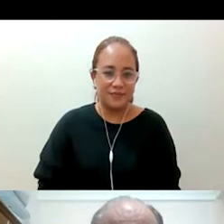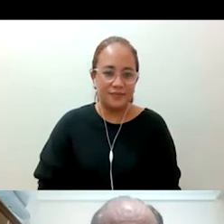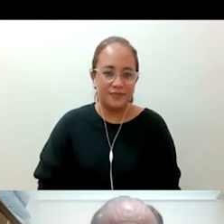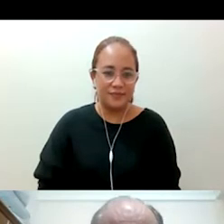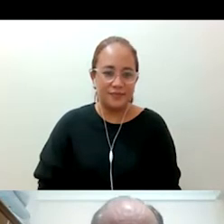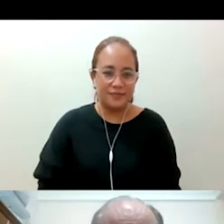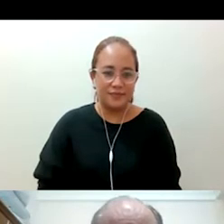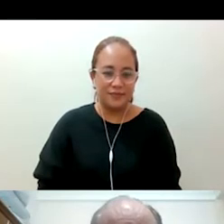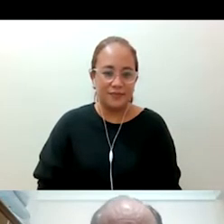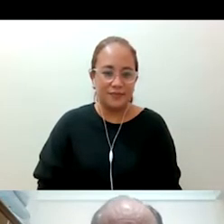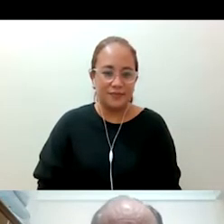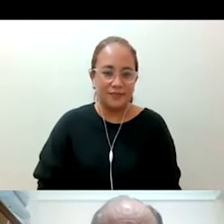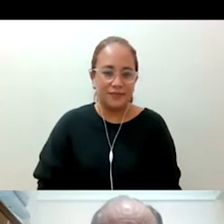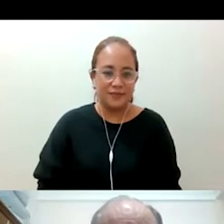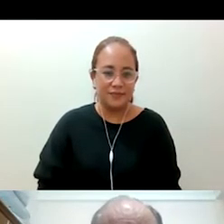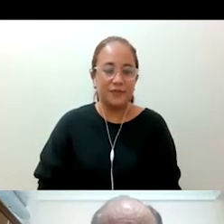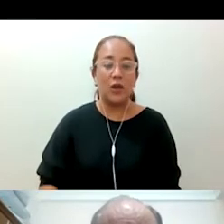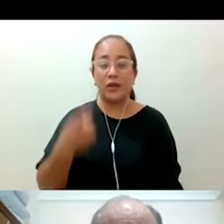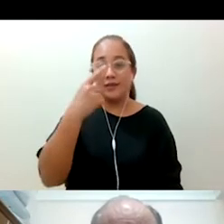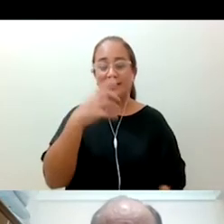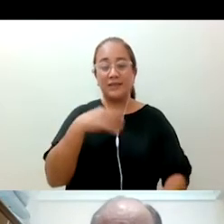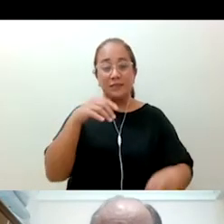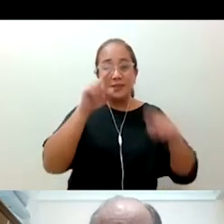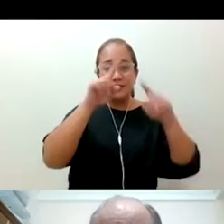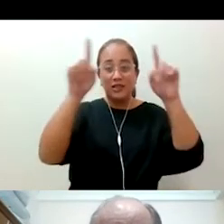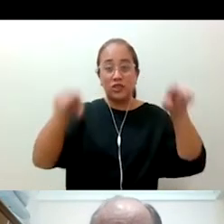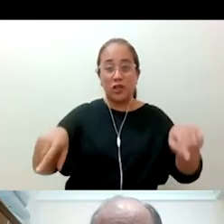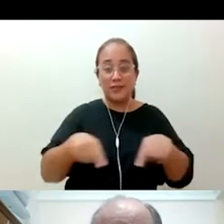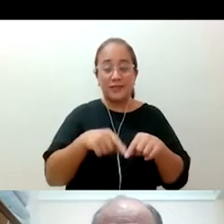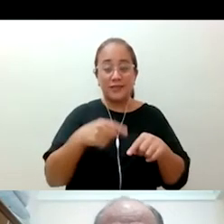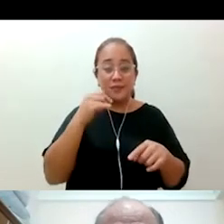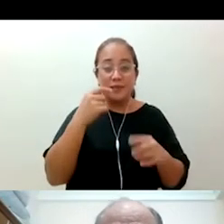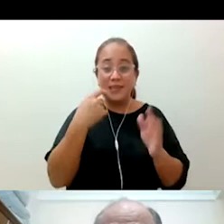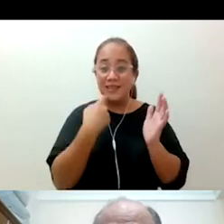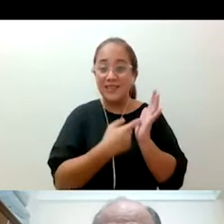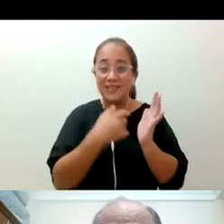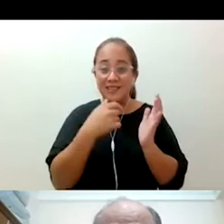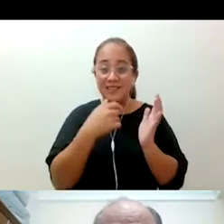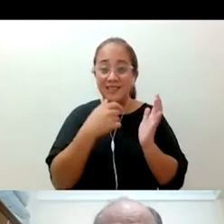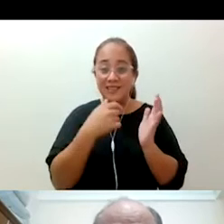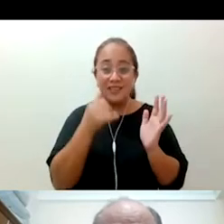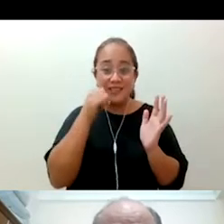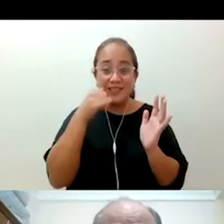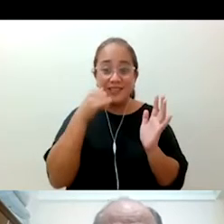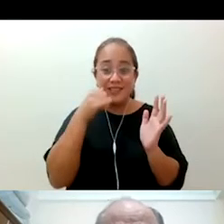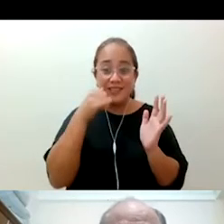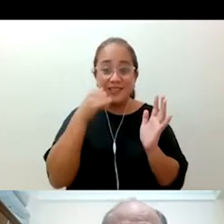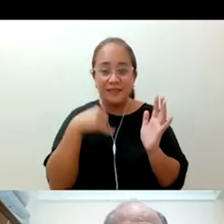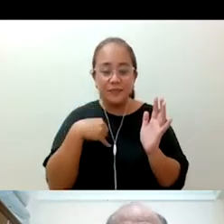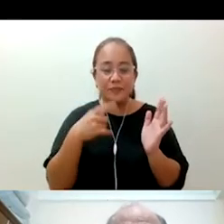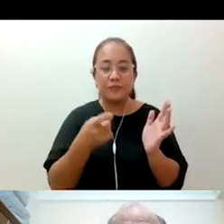Okay, so here's a chart I was talking about yesterday, where